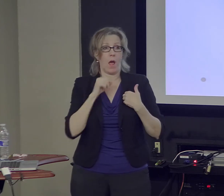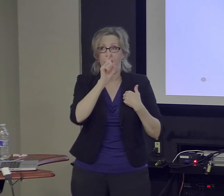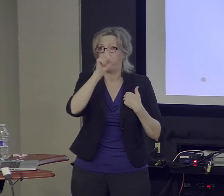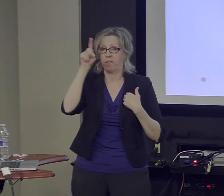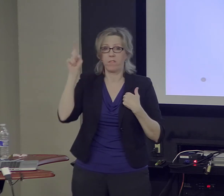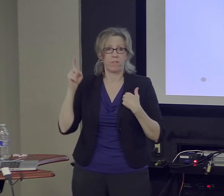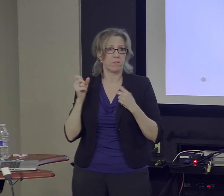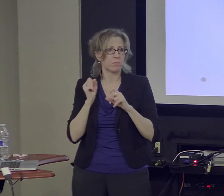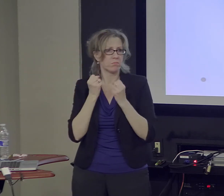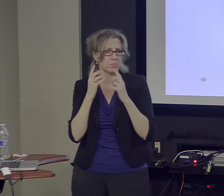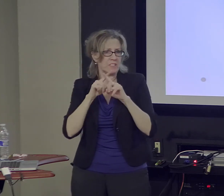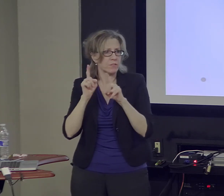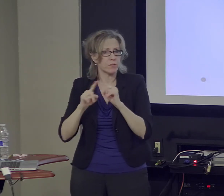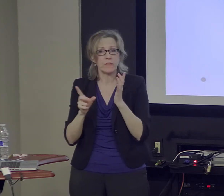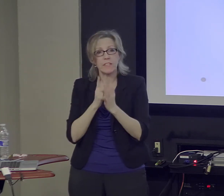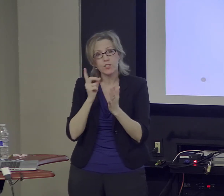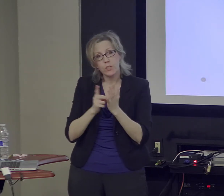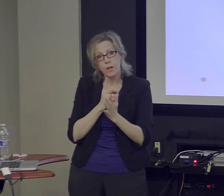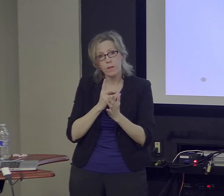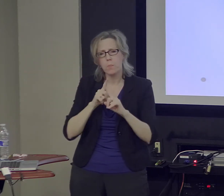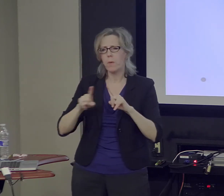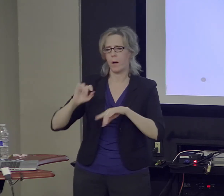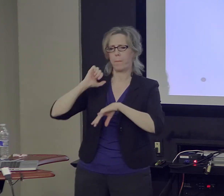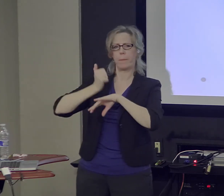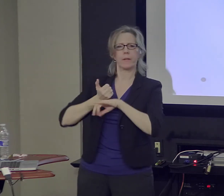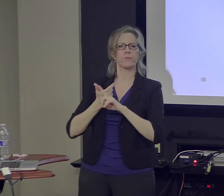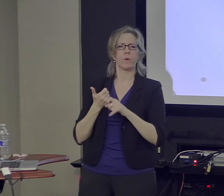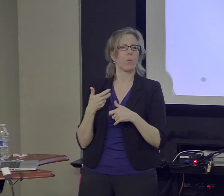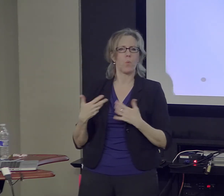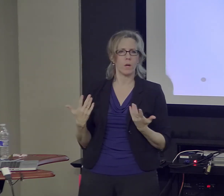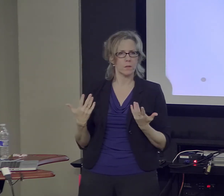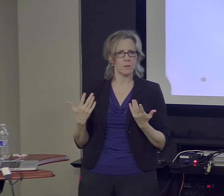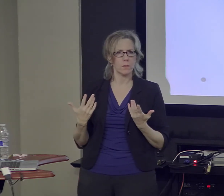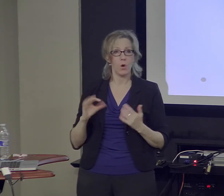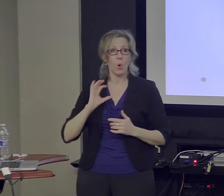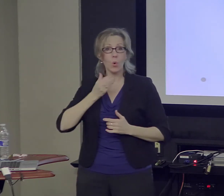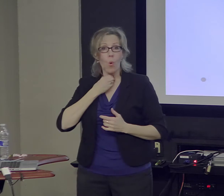The dictionary has a lot of different definitions.